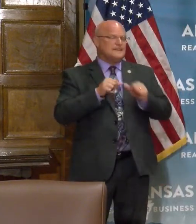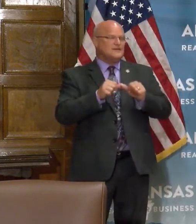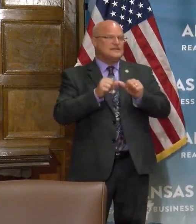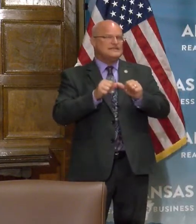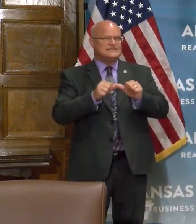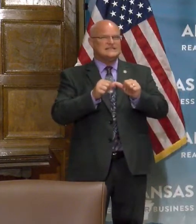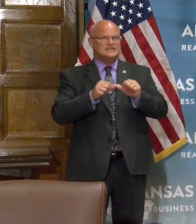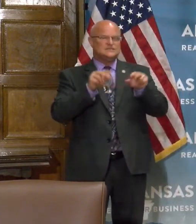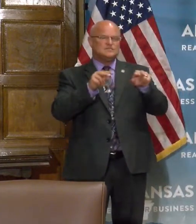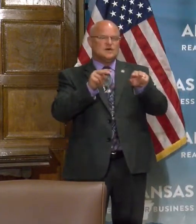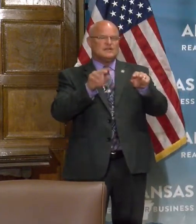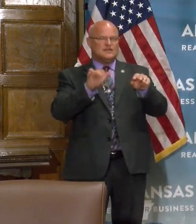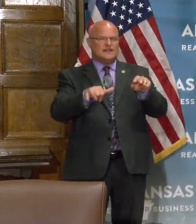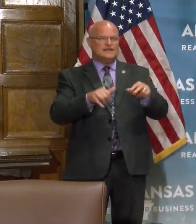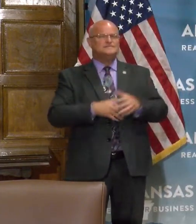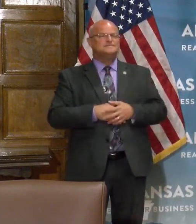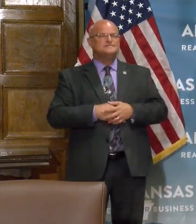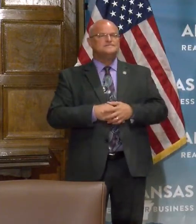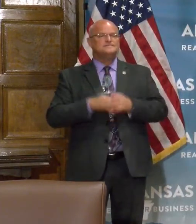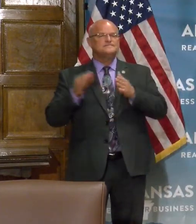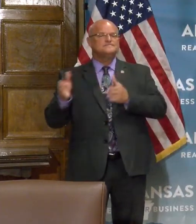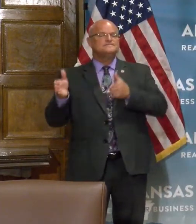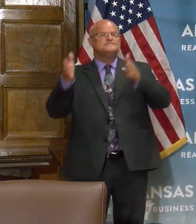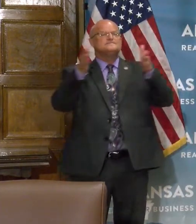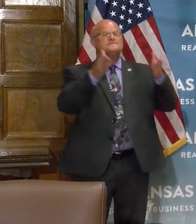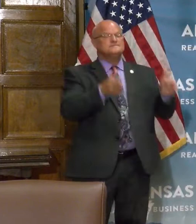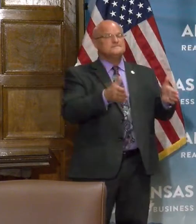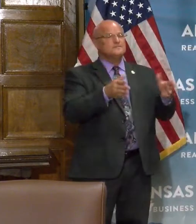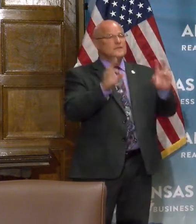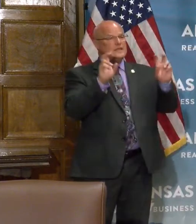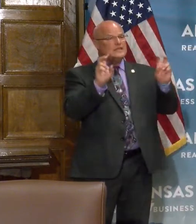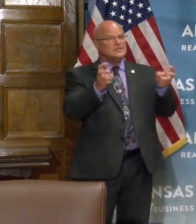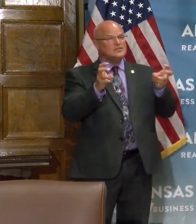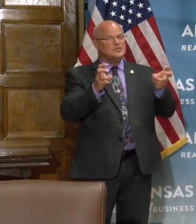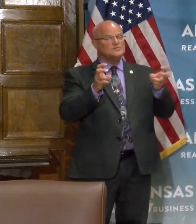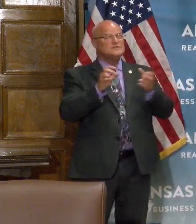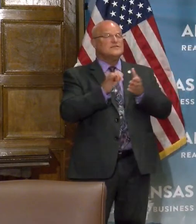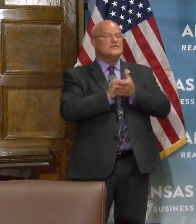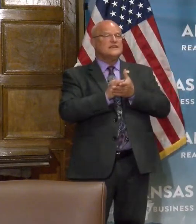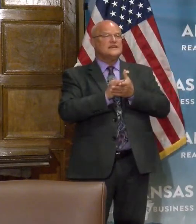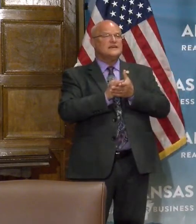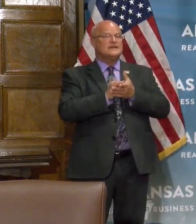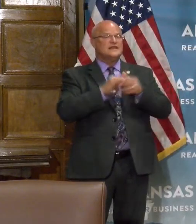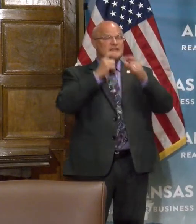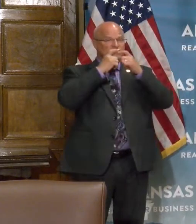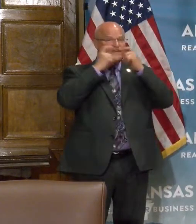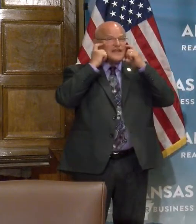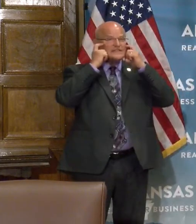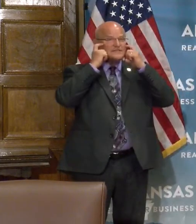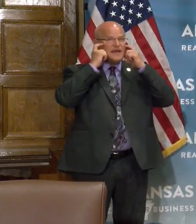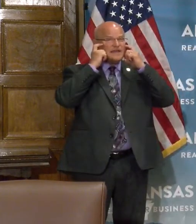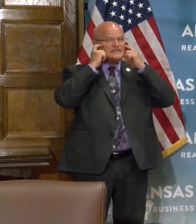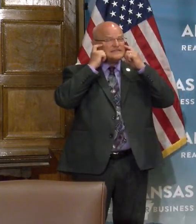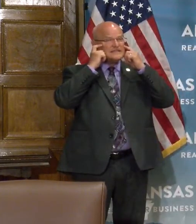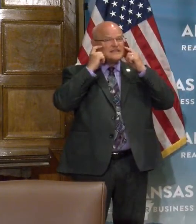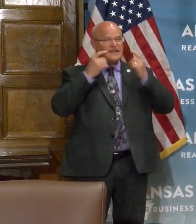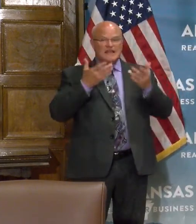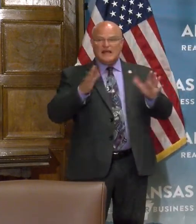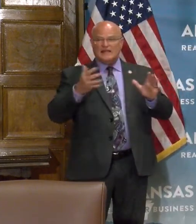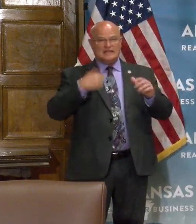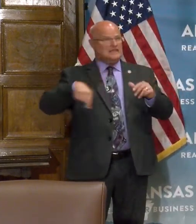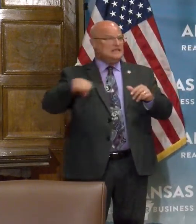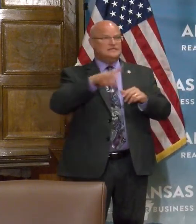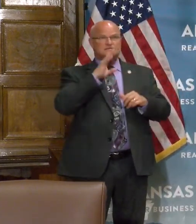continue to monitor that. In terms of the face mask, and I'll let